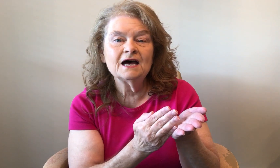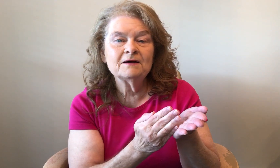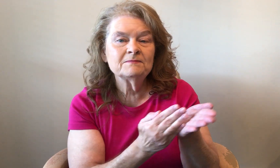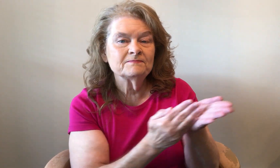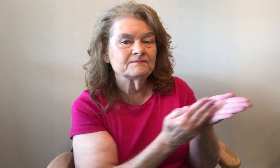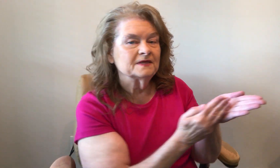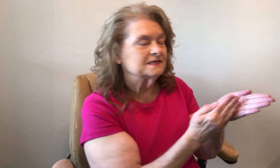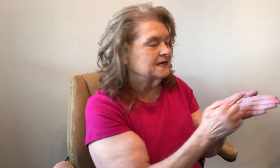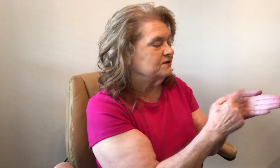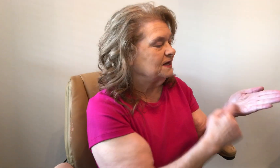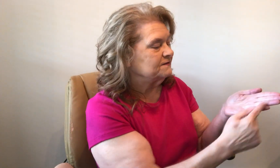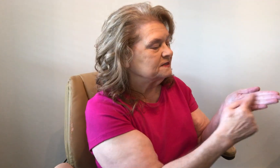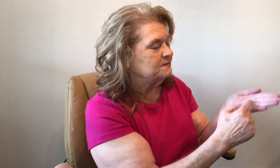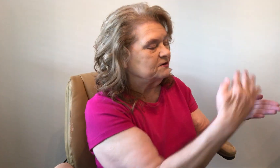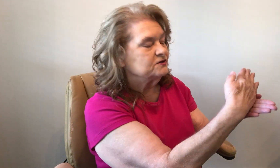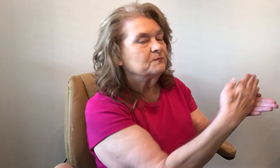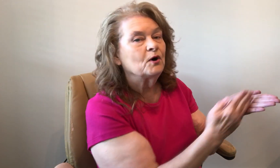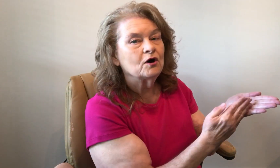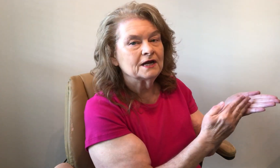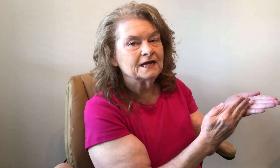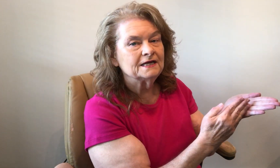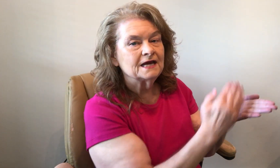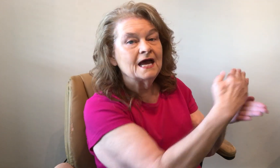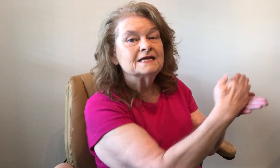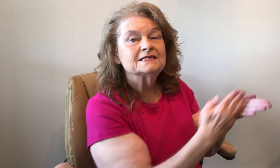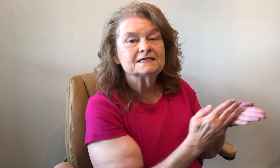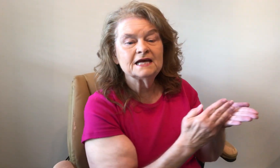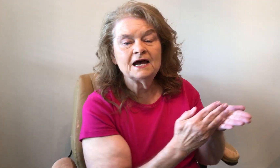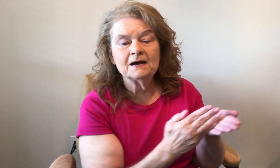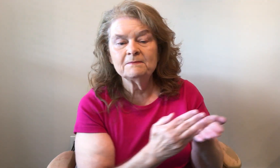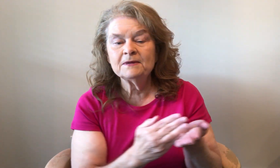Some, it's like you have some here and you're parting it. Some